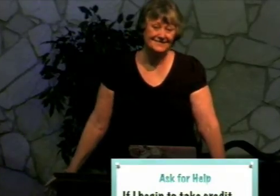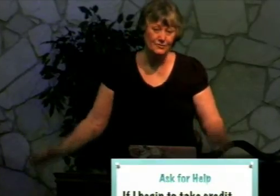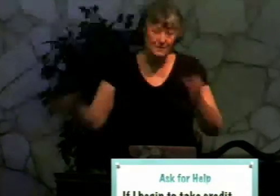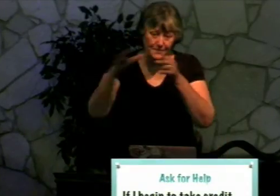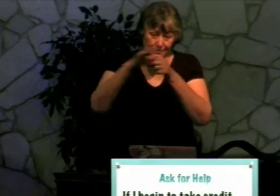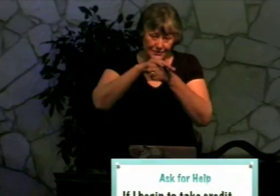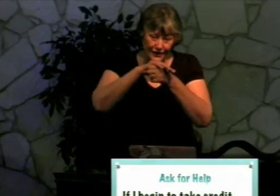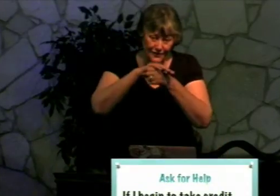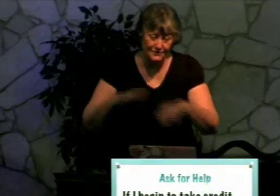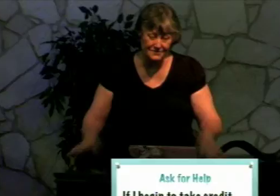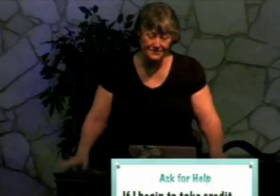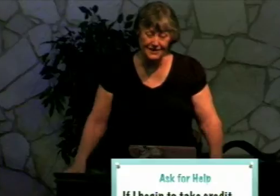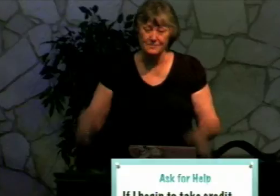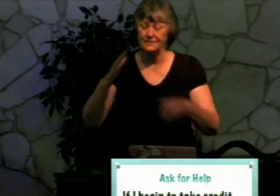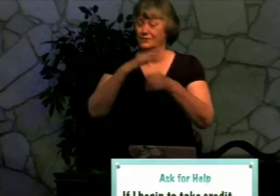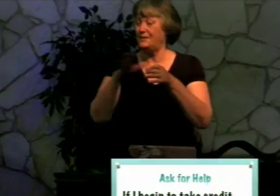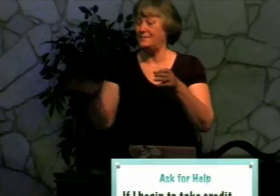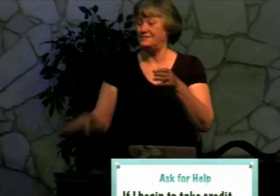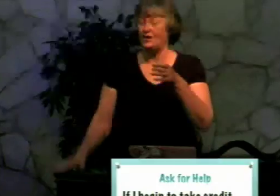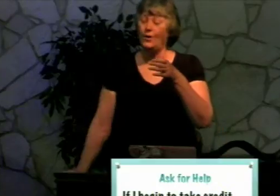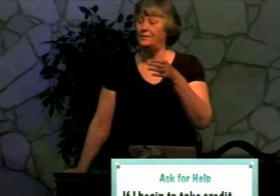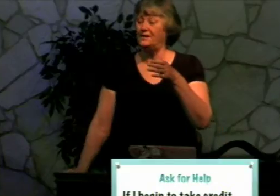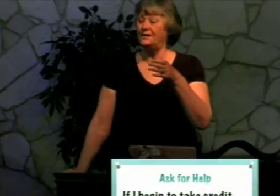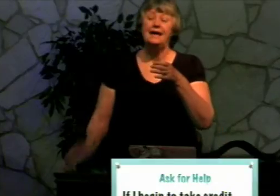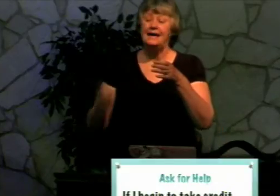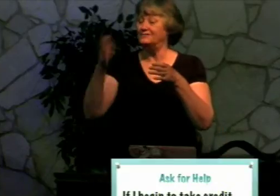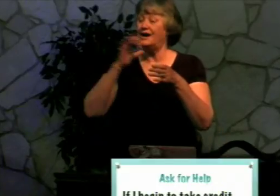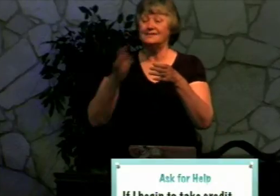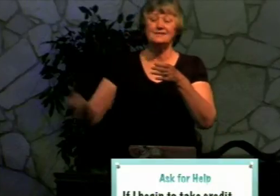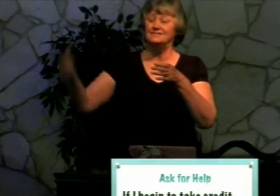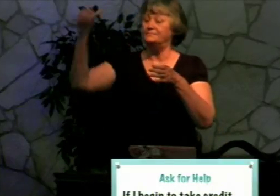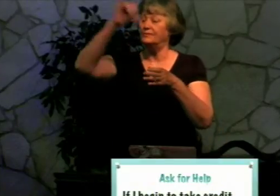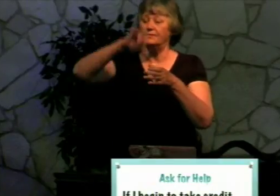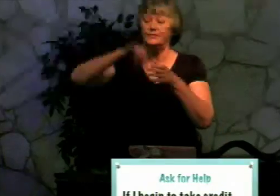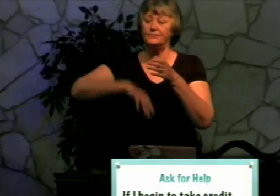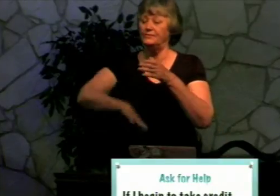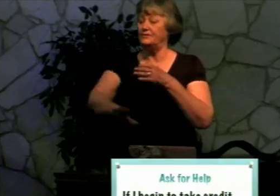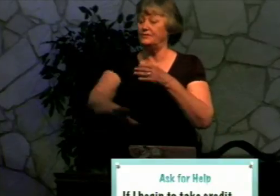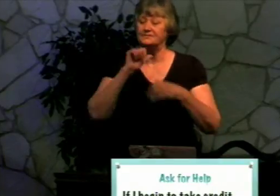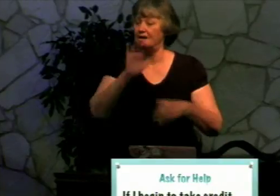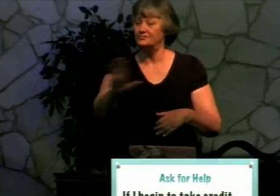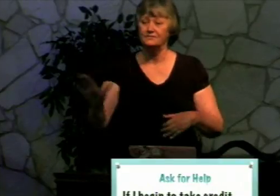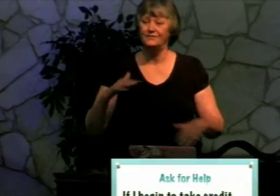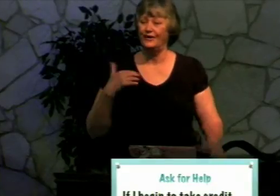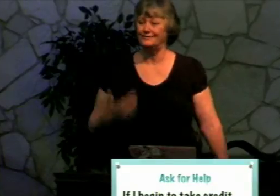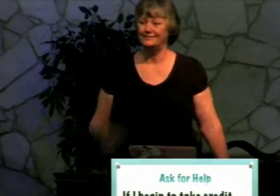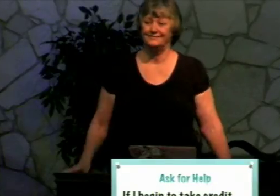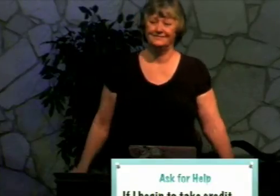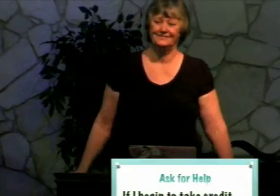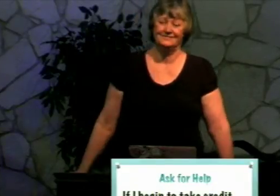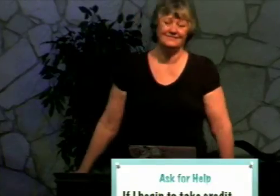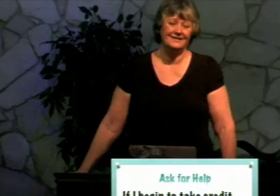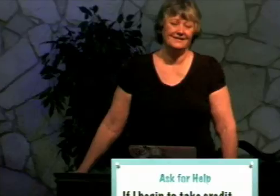Your pipe is closed. But if your pipe is open and God doesn't pour through you, it's not your fault.